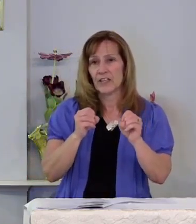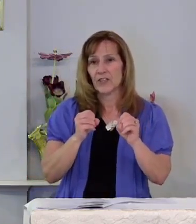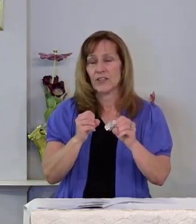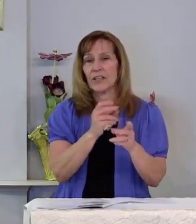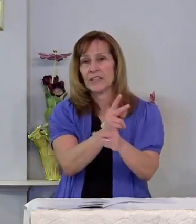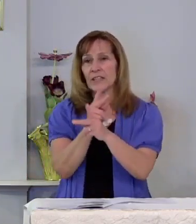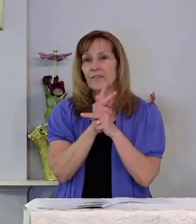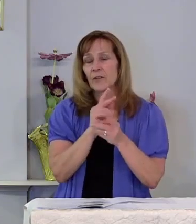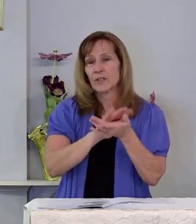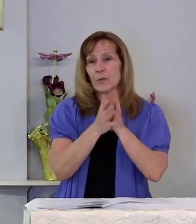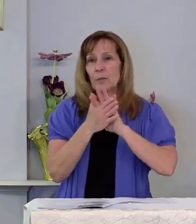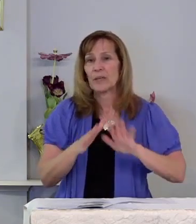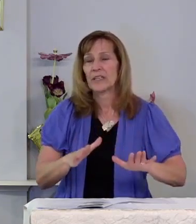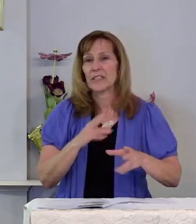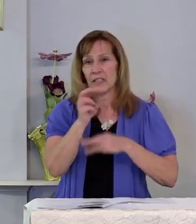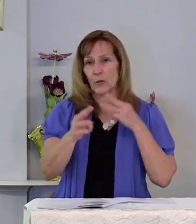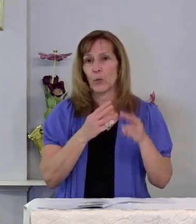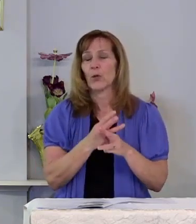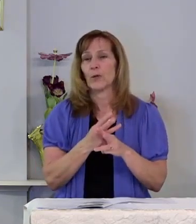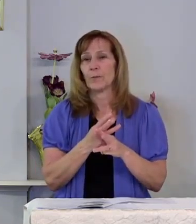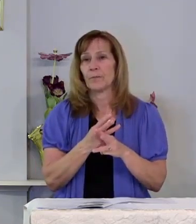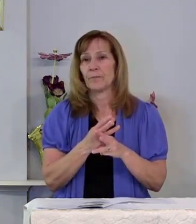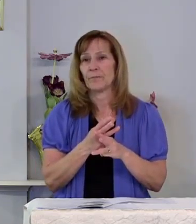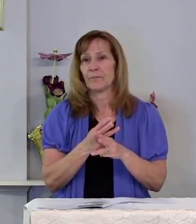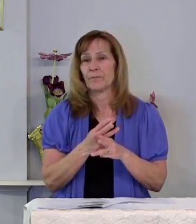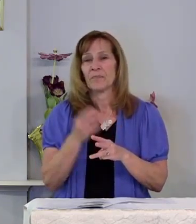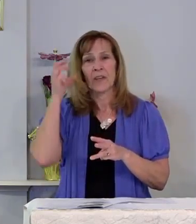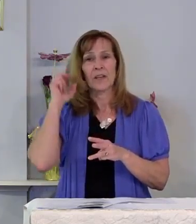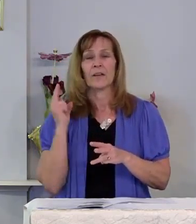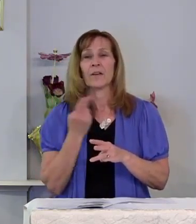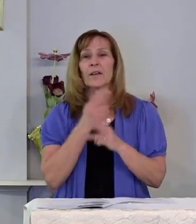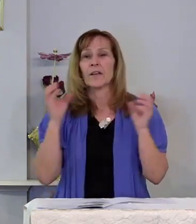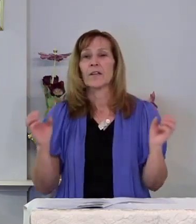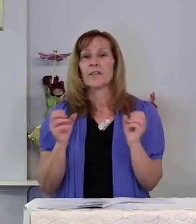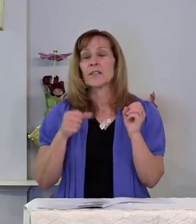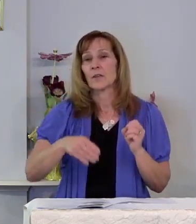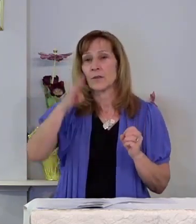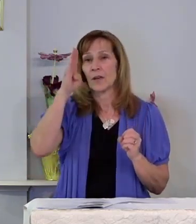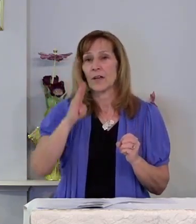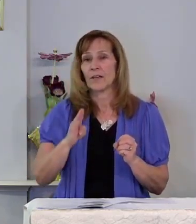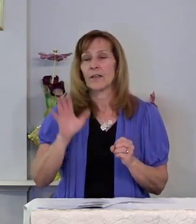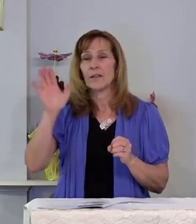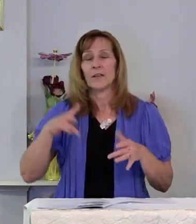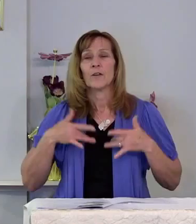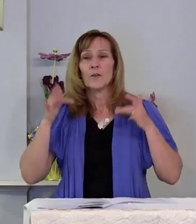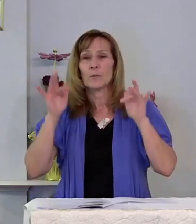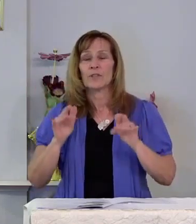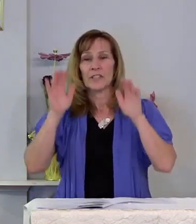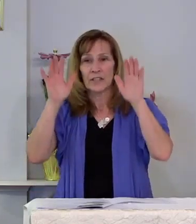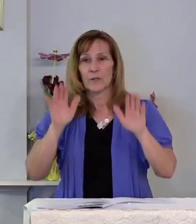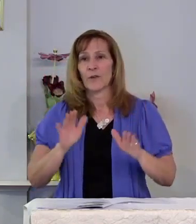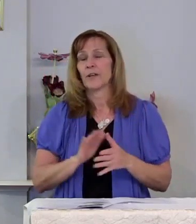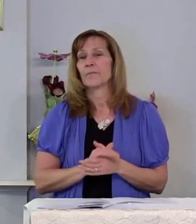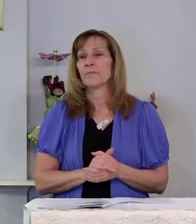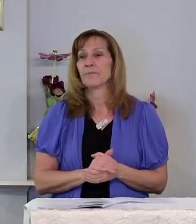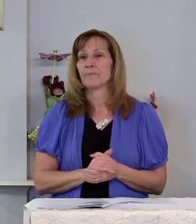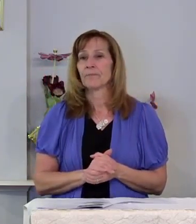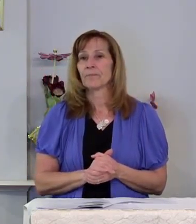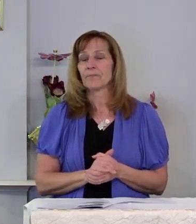nations to care for refugees, survivals of natural disaster, and people living through